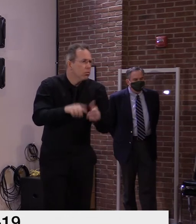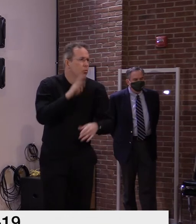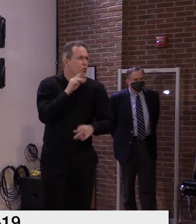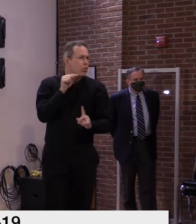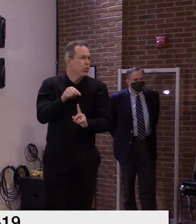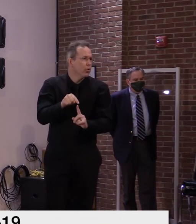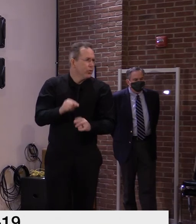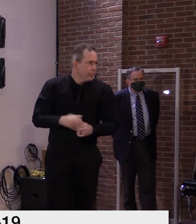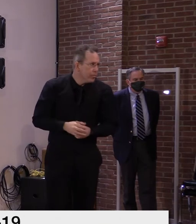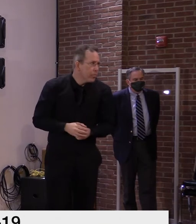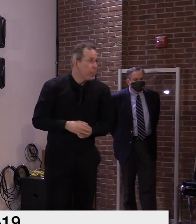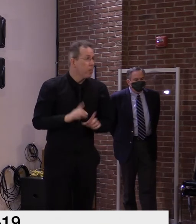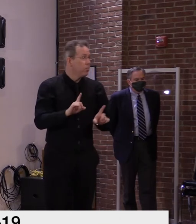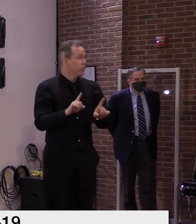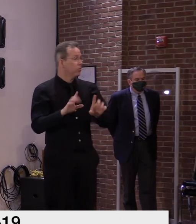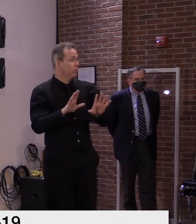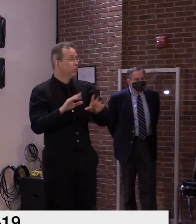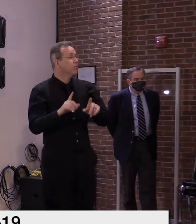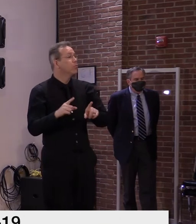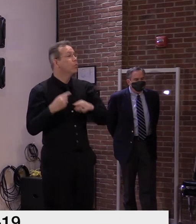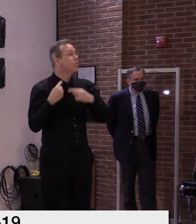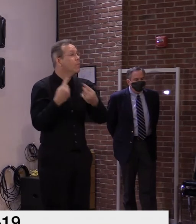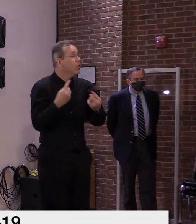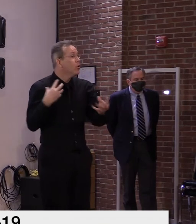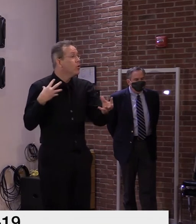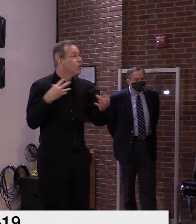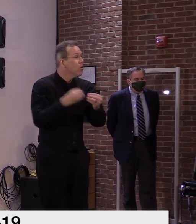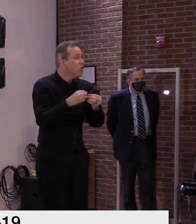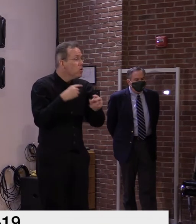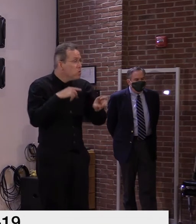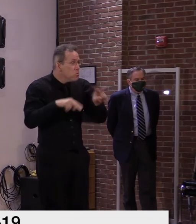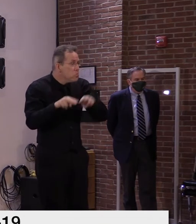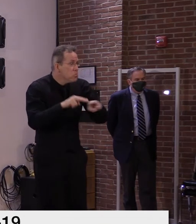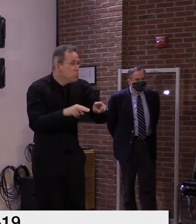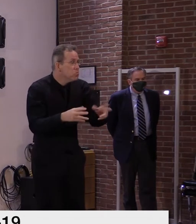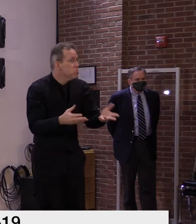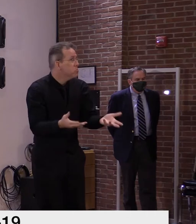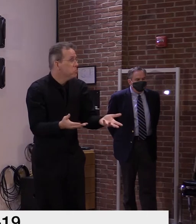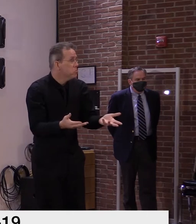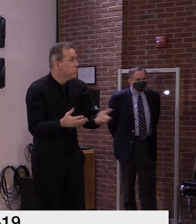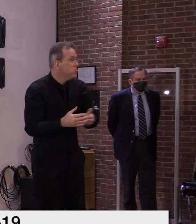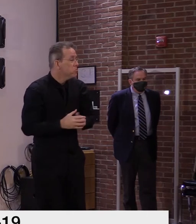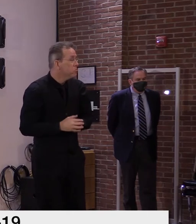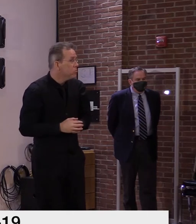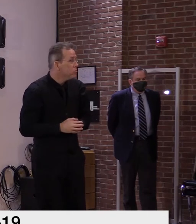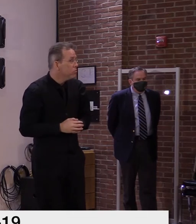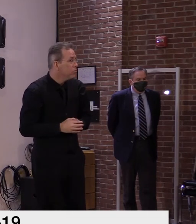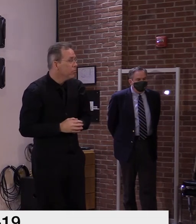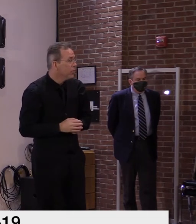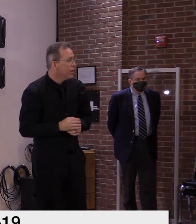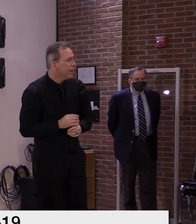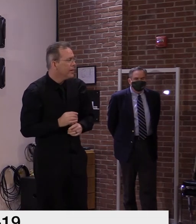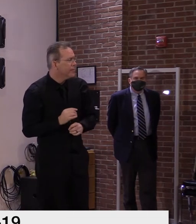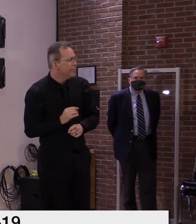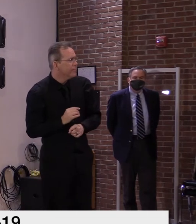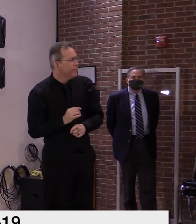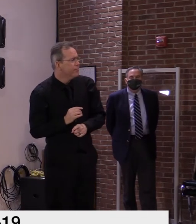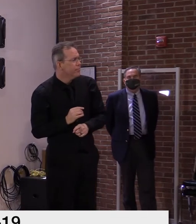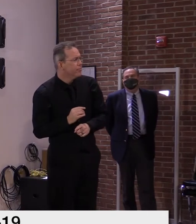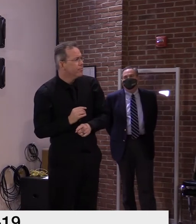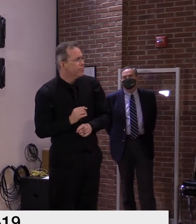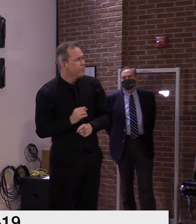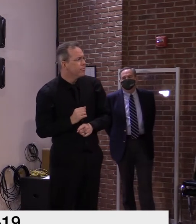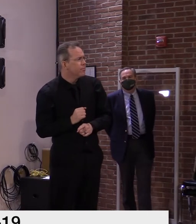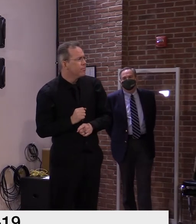Vermont is really one of only a few states that has not yet found the variant strain in the PCR testing that we